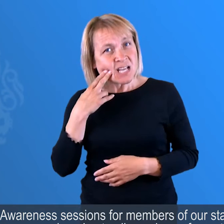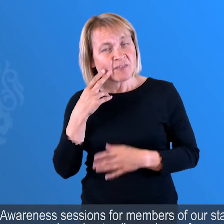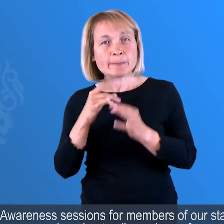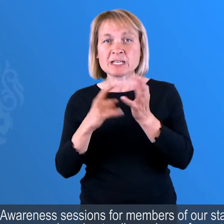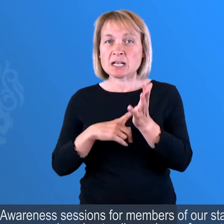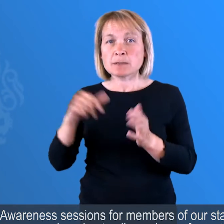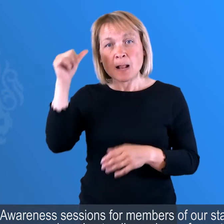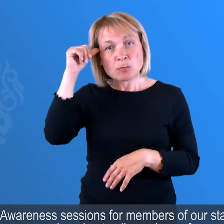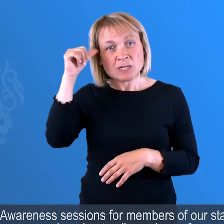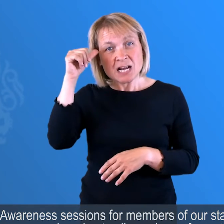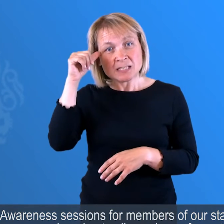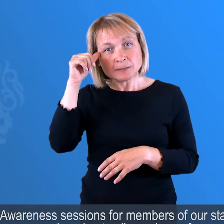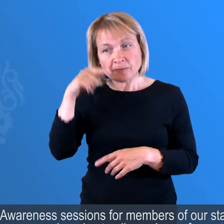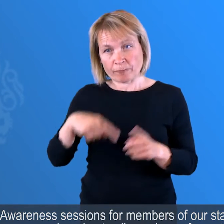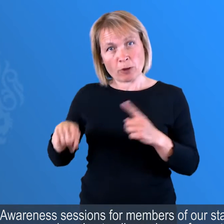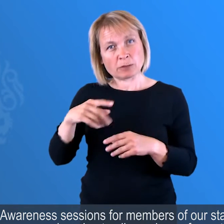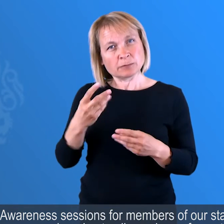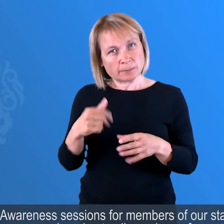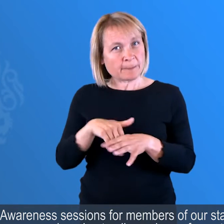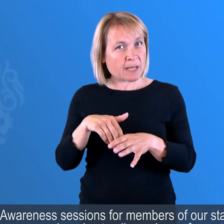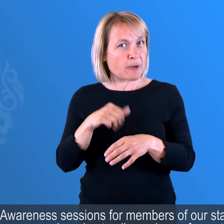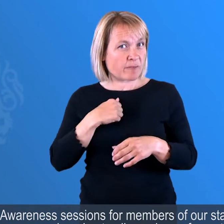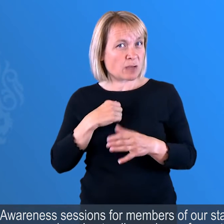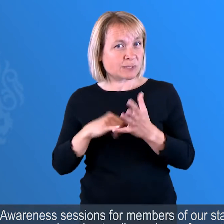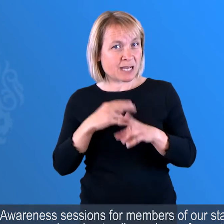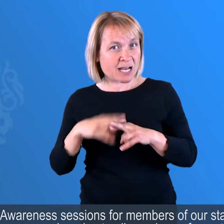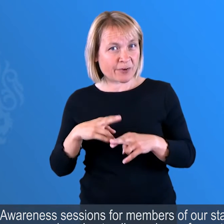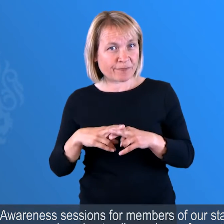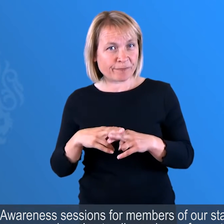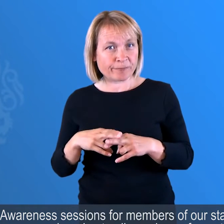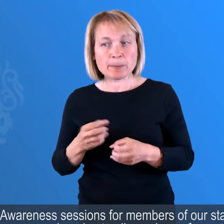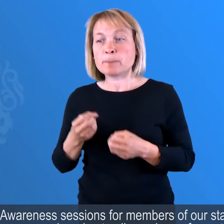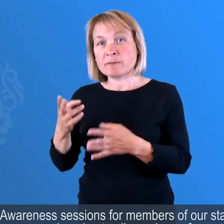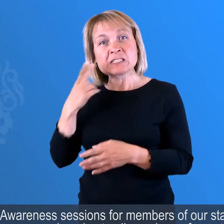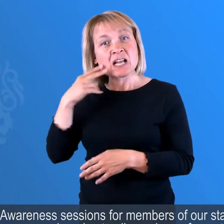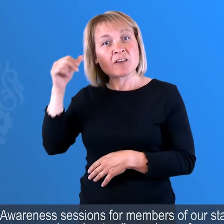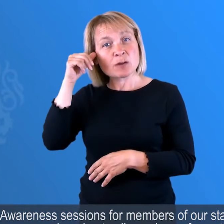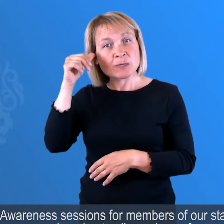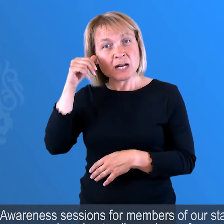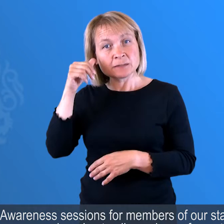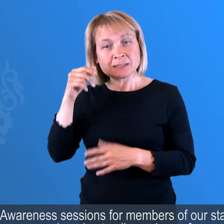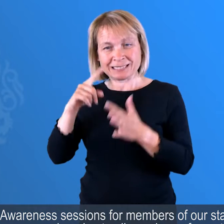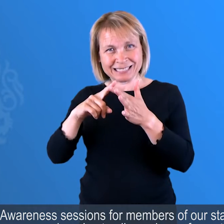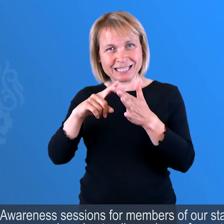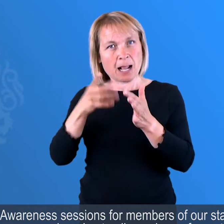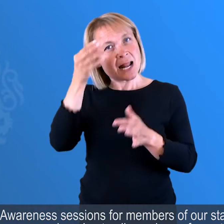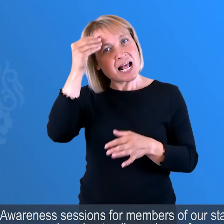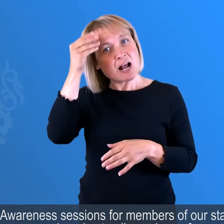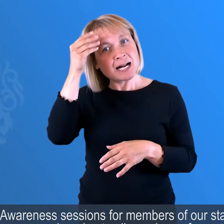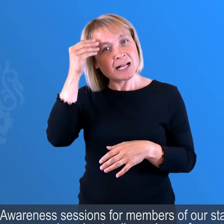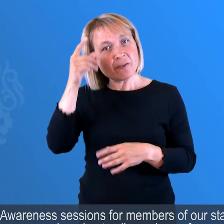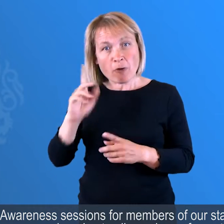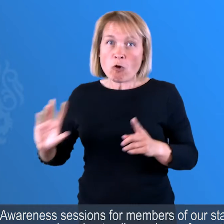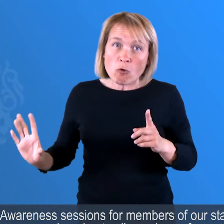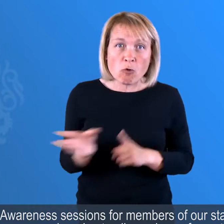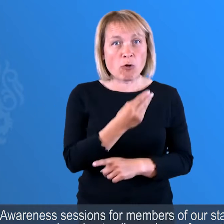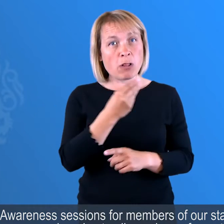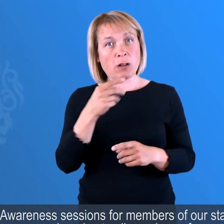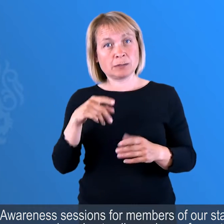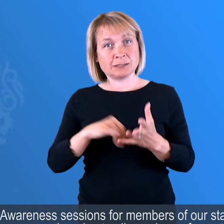To offer deaf and BSL awareness sessions for members of our staff and provide deaf awareness e-learning to all